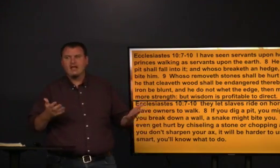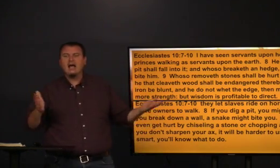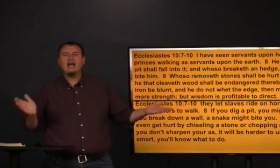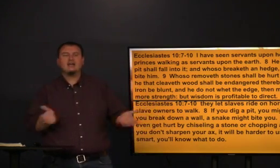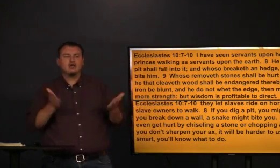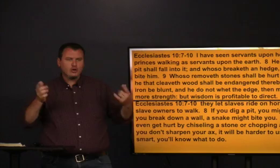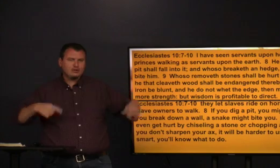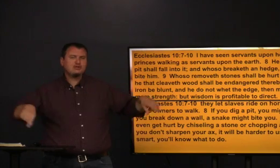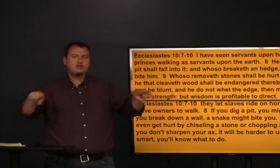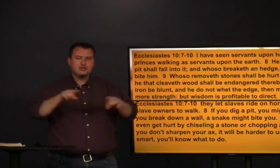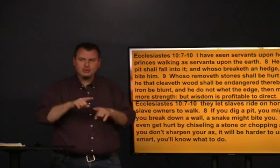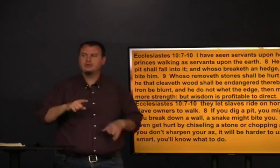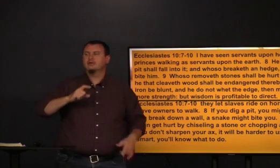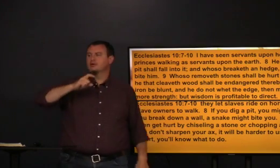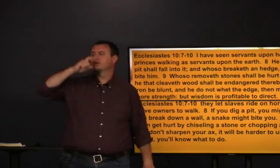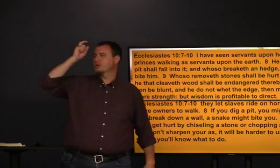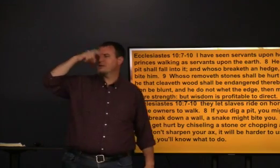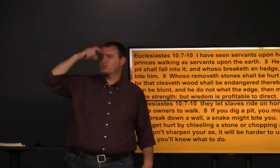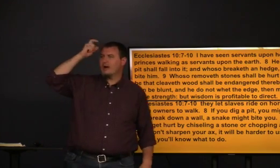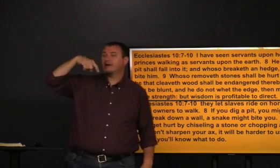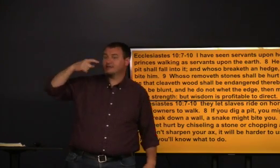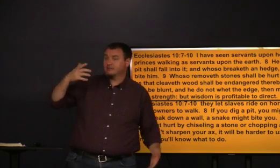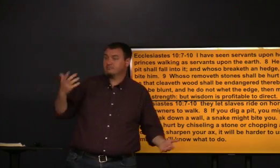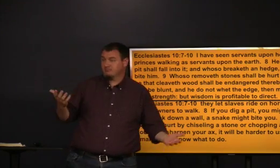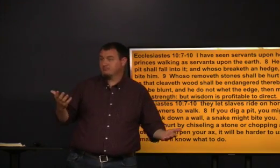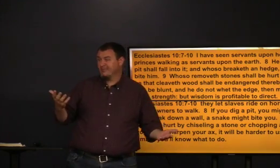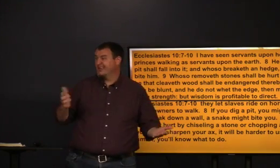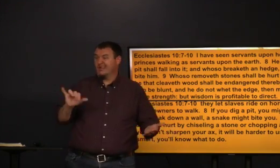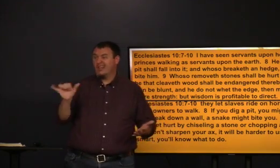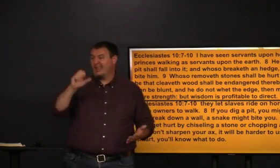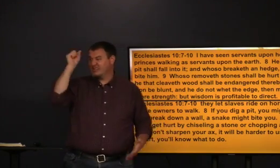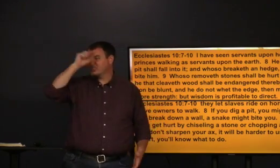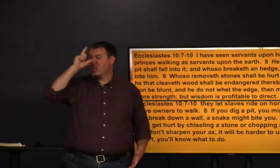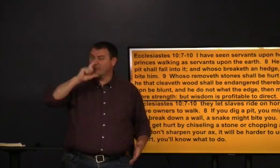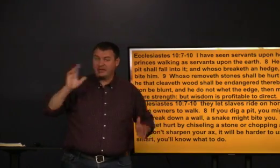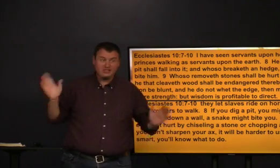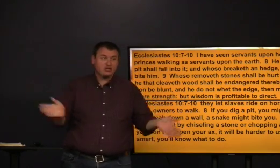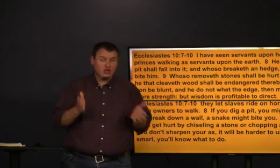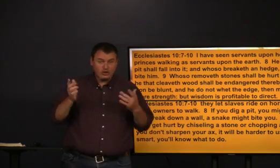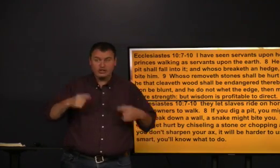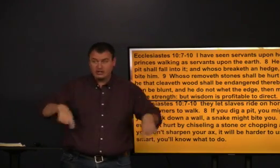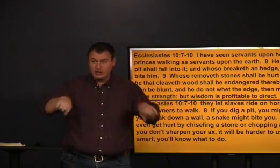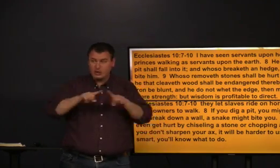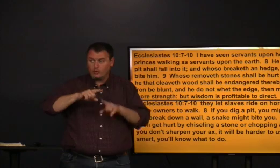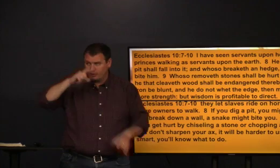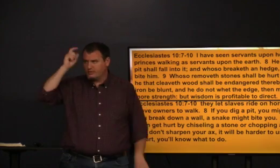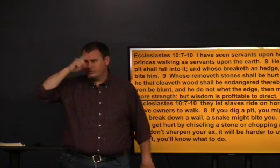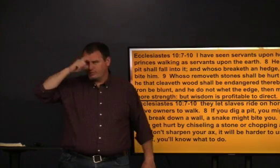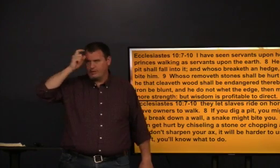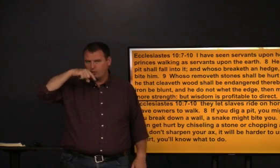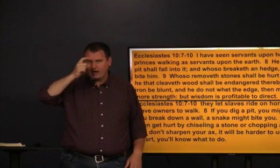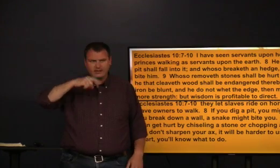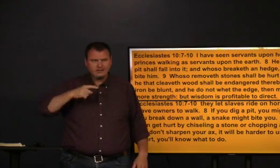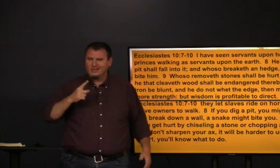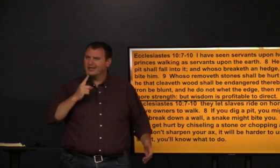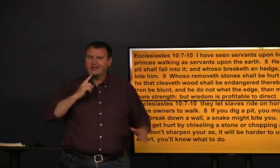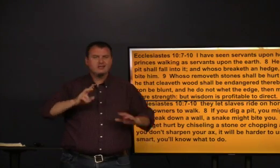I encourage you to be wise. Like Solomon is encouraging you to be wise.